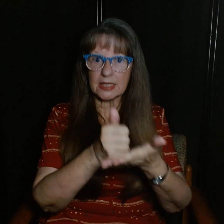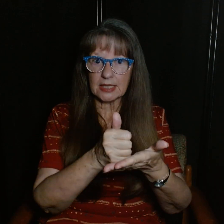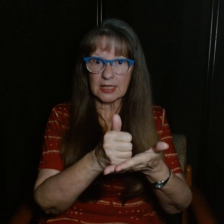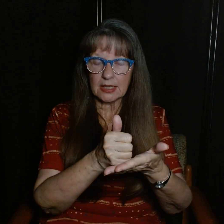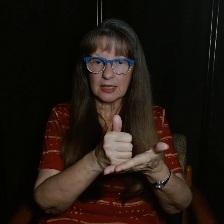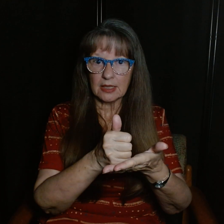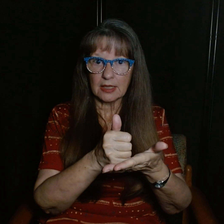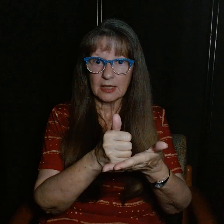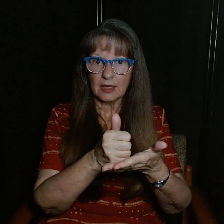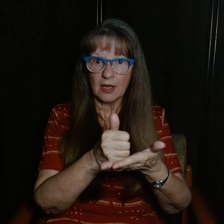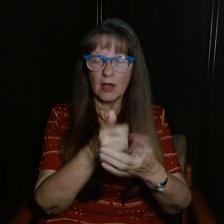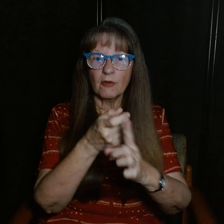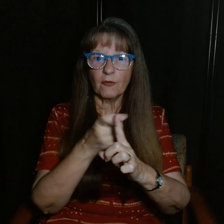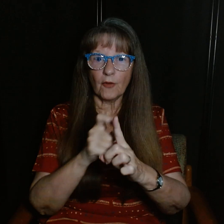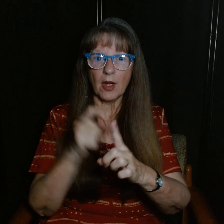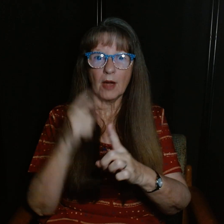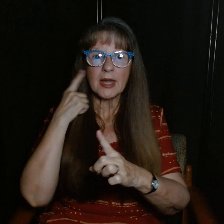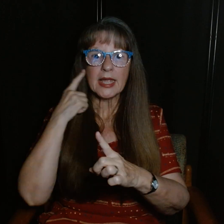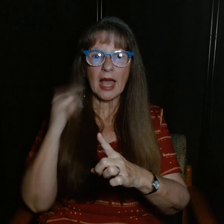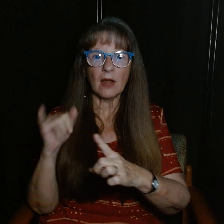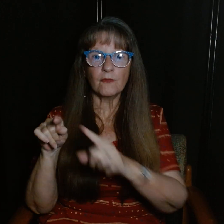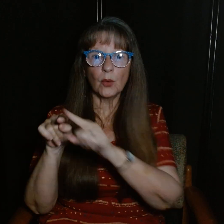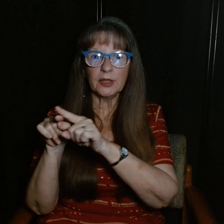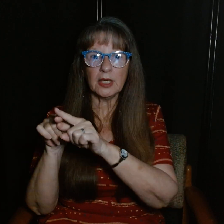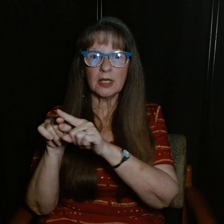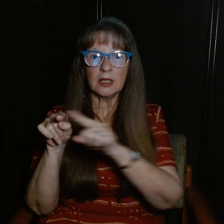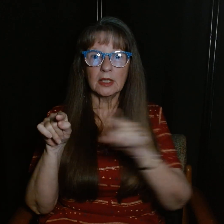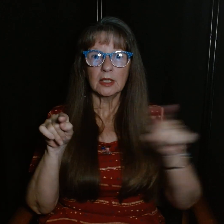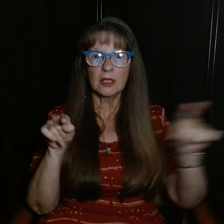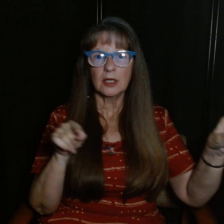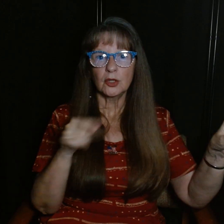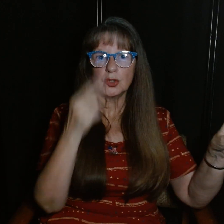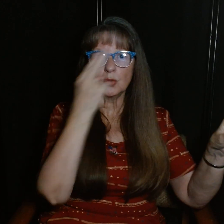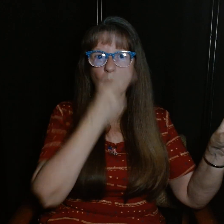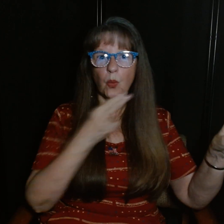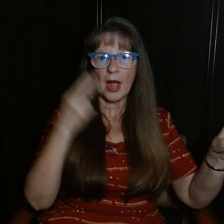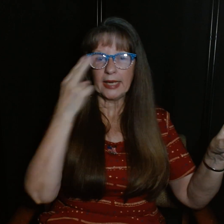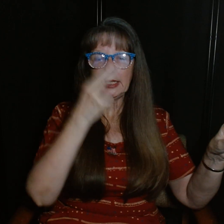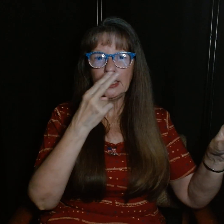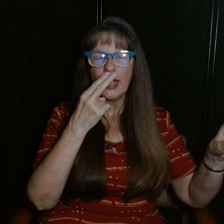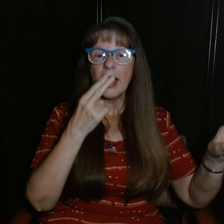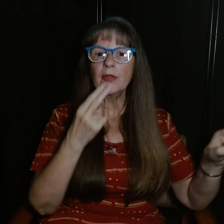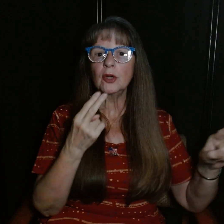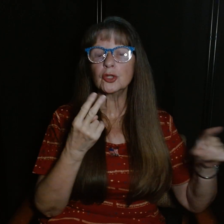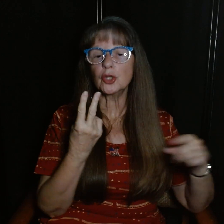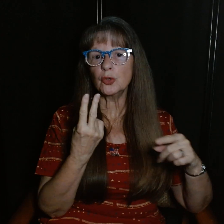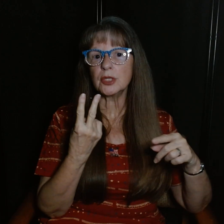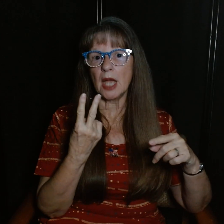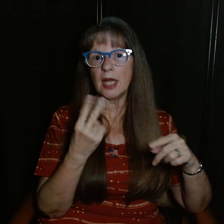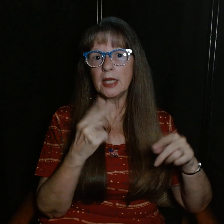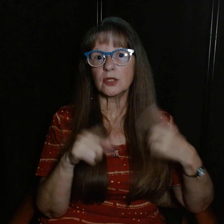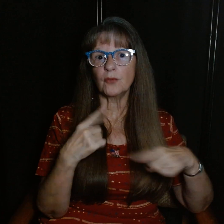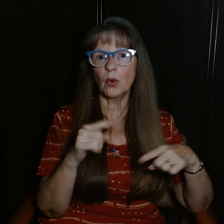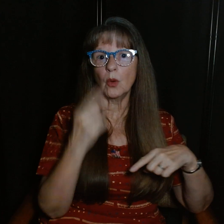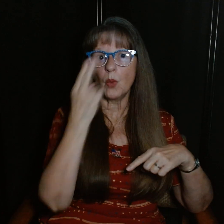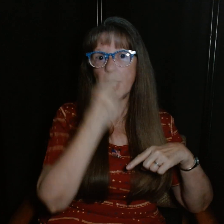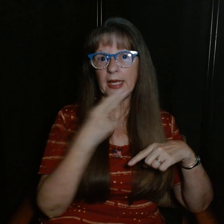unassisted from California to Hawaii. And there's two signs for Hawaii. I